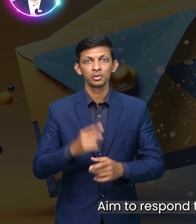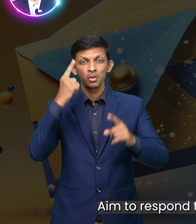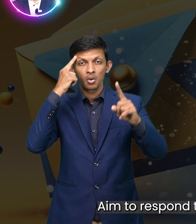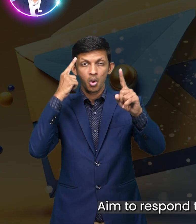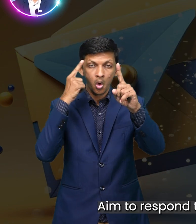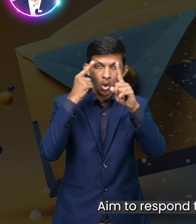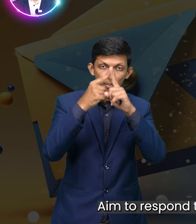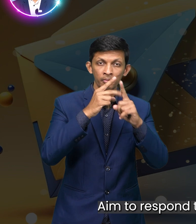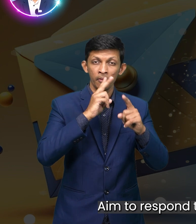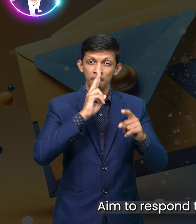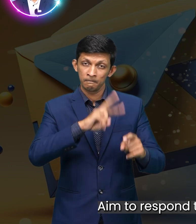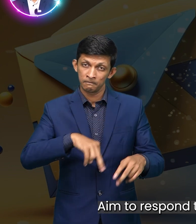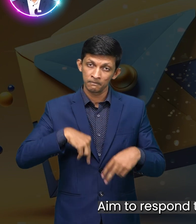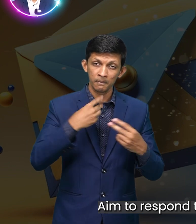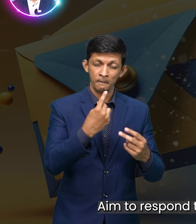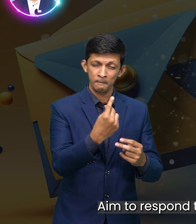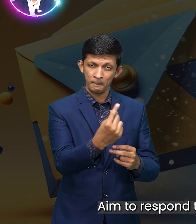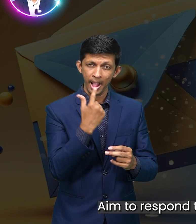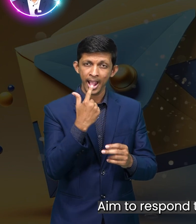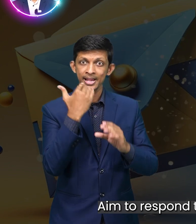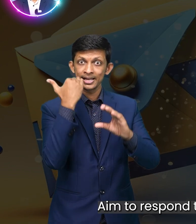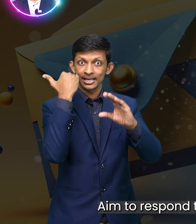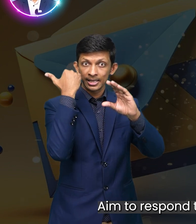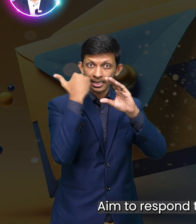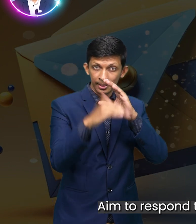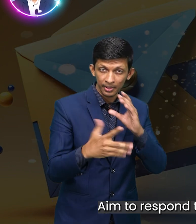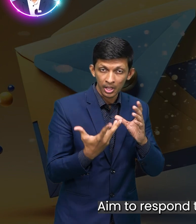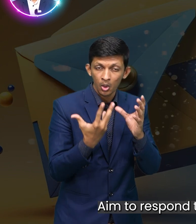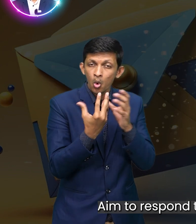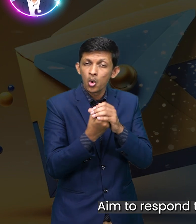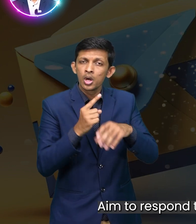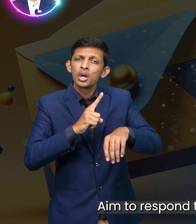Aim to respond to emails within 24 to 48 hours.